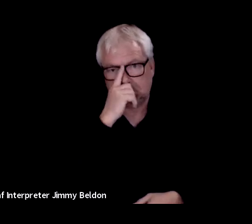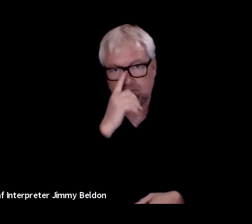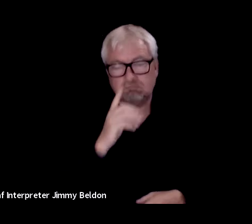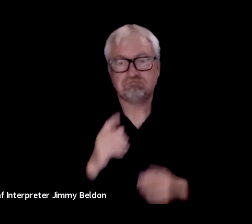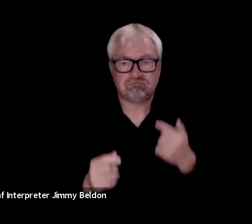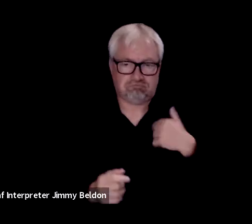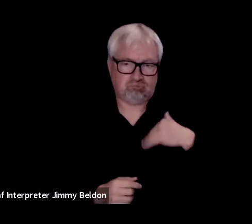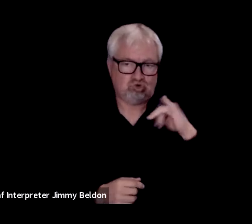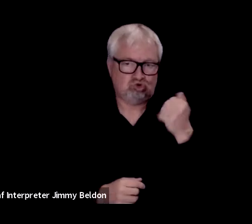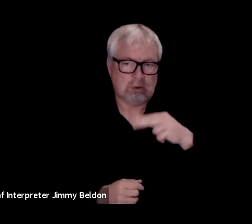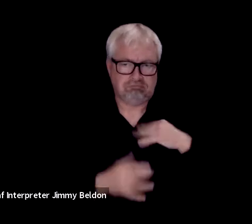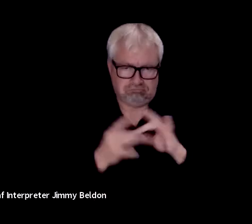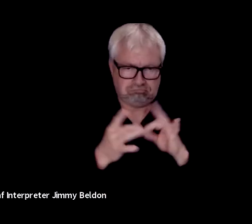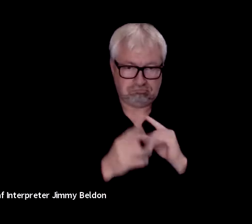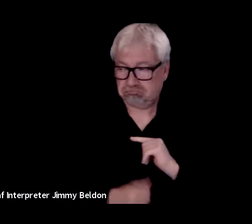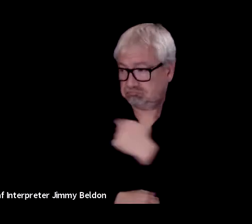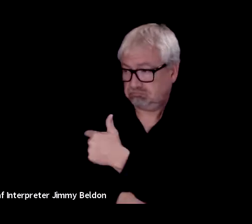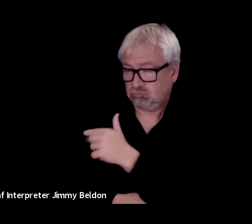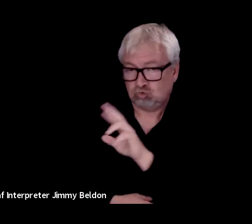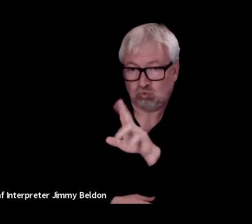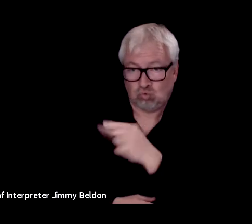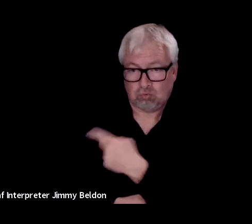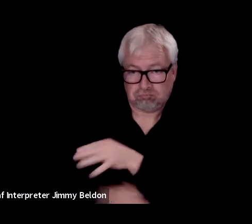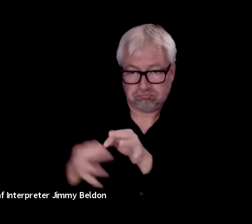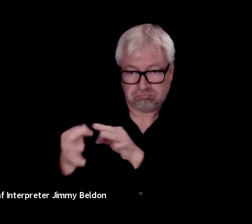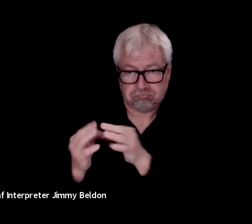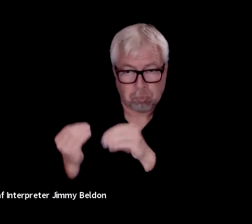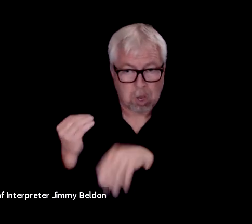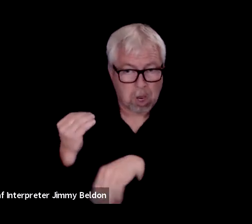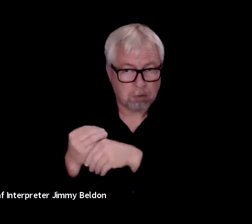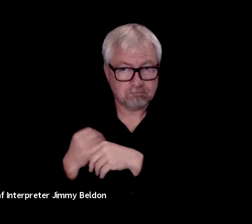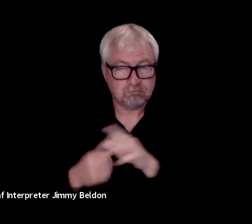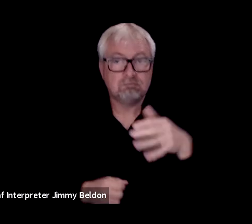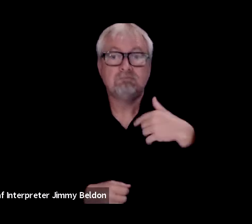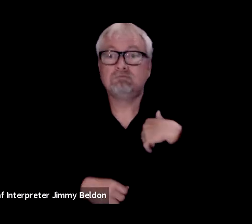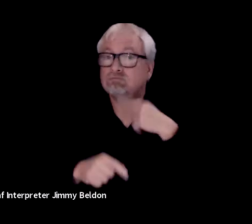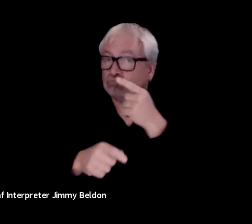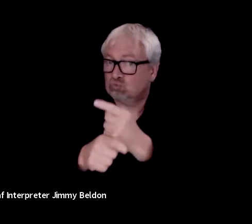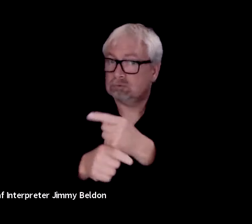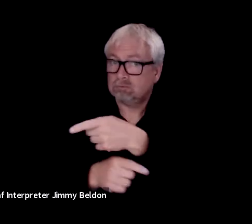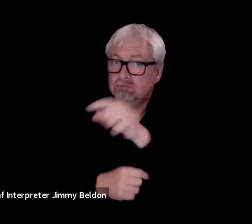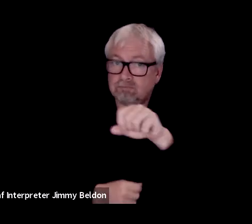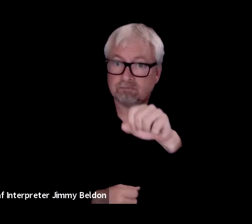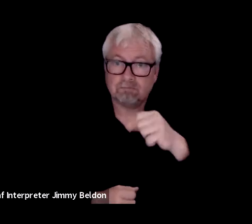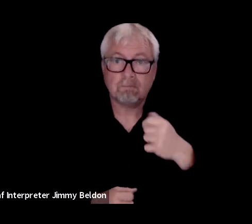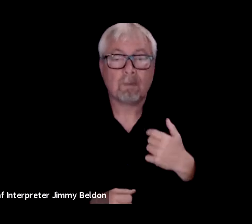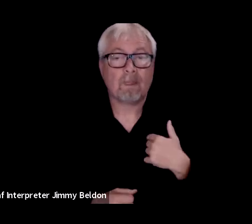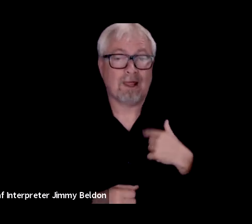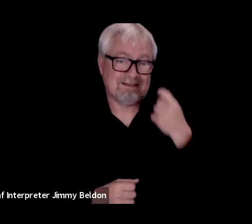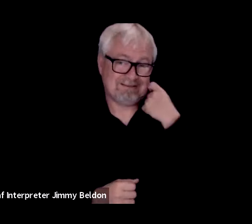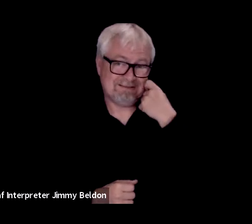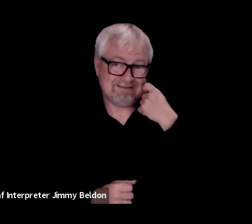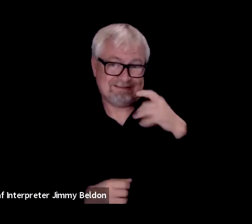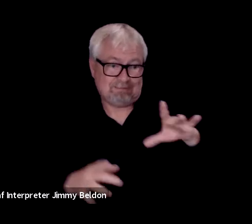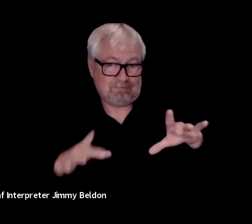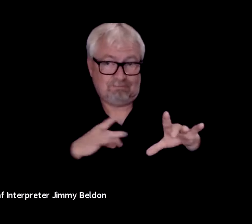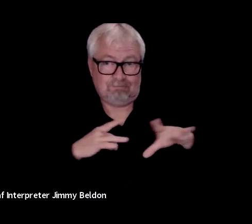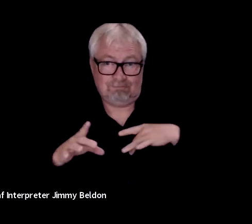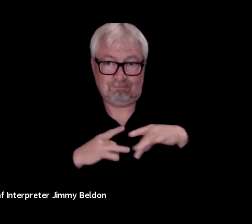seeing larger percentages of new cases being breakthroughs. Cumulatively, breakthrough